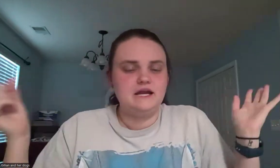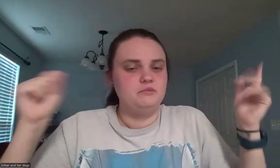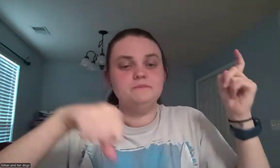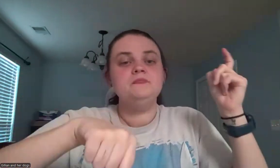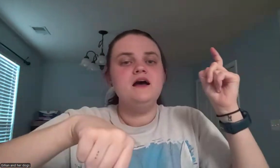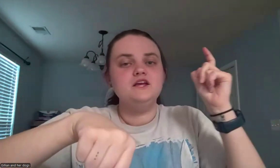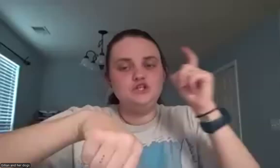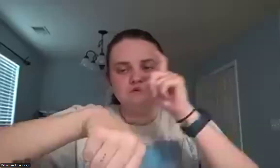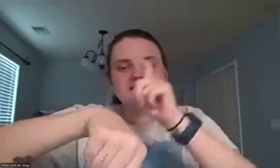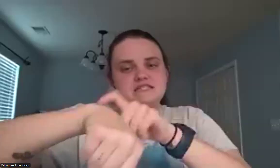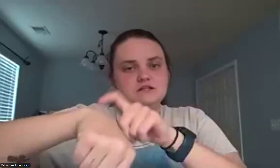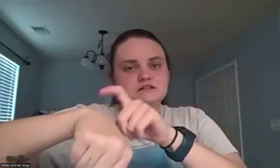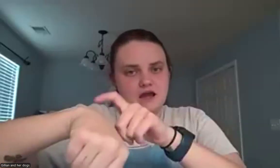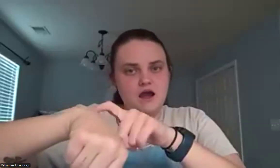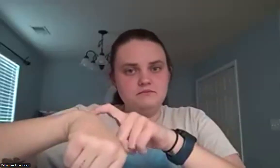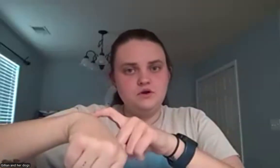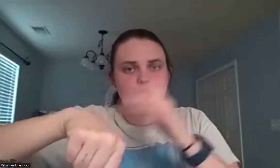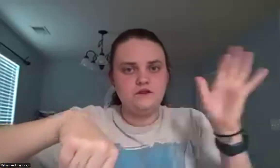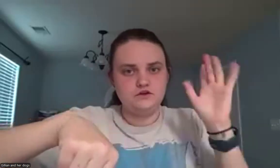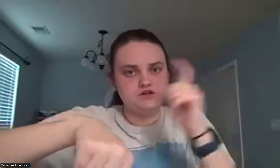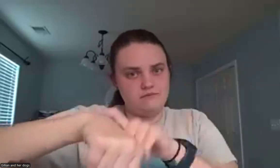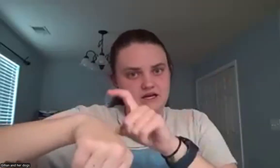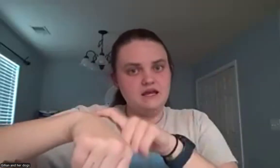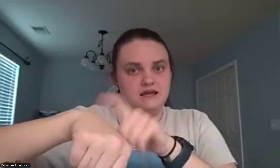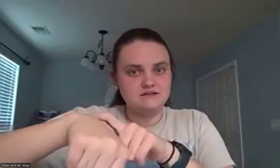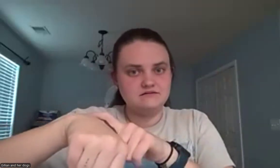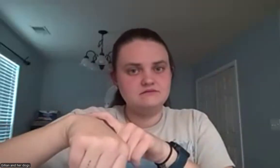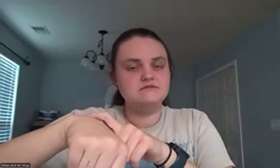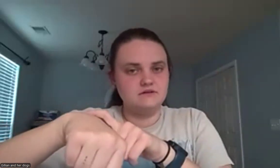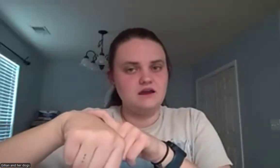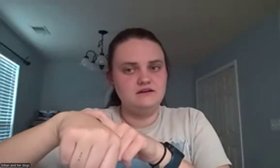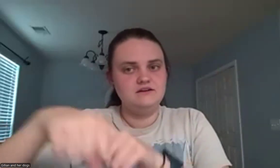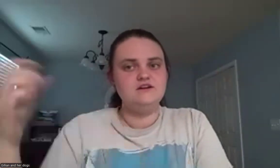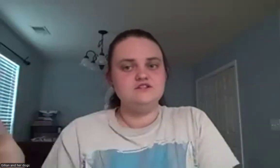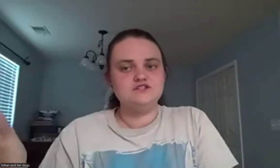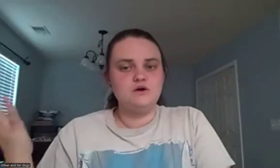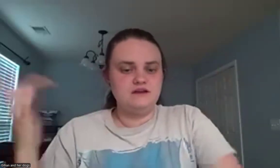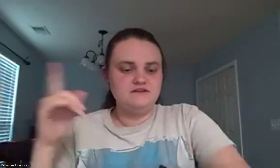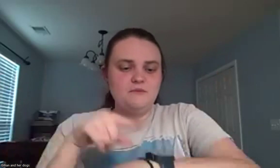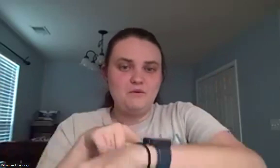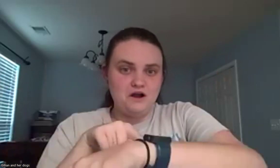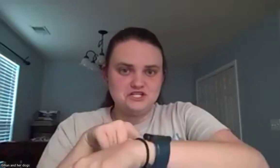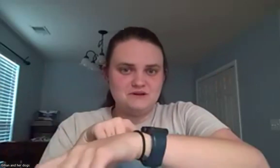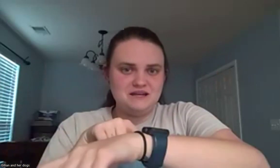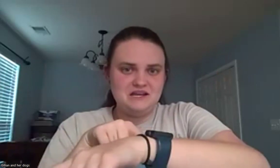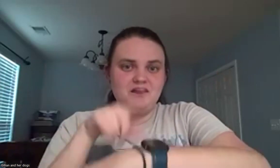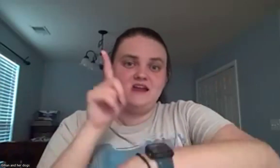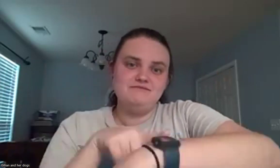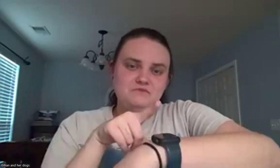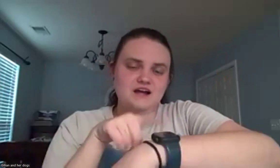it. You would still tap with your dominant hand. Okay? So even though my watch is right here and